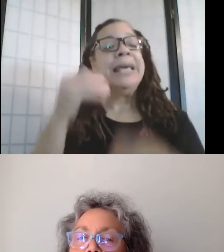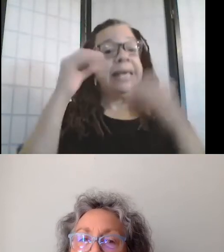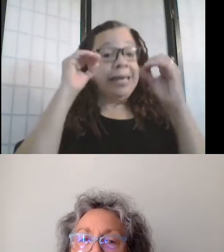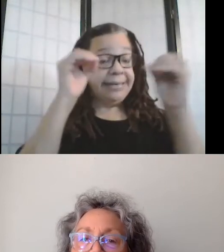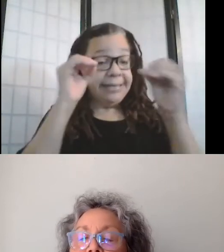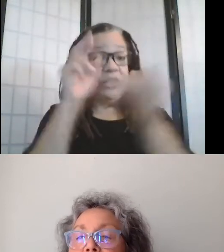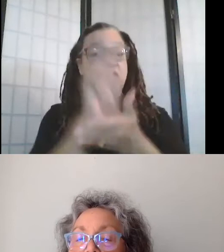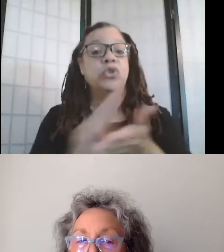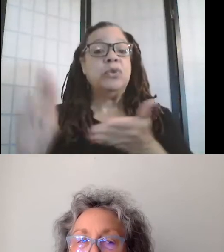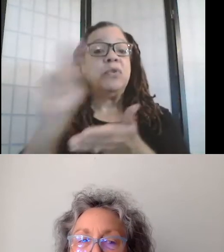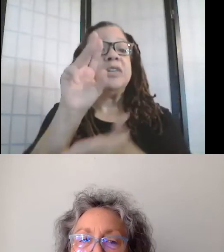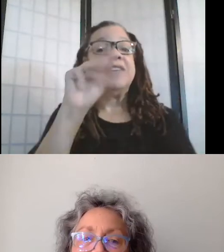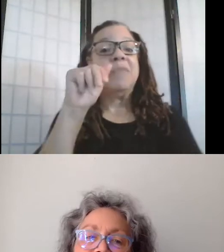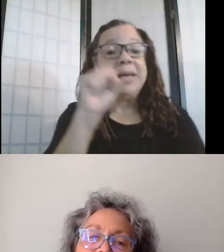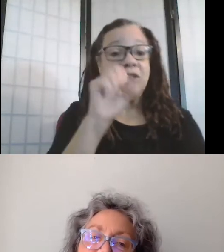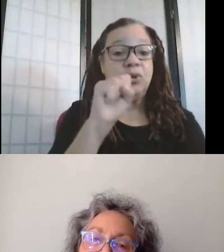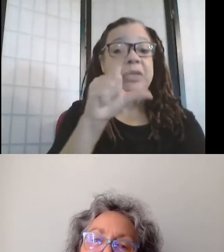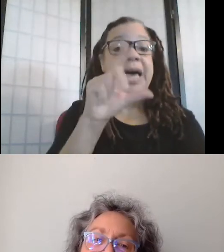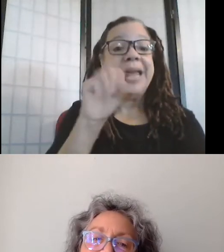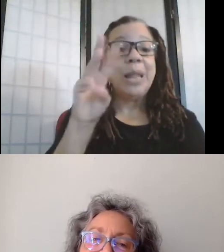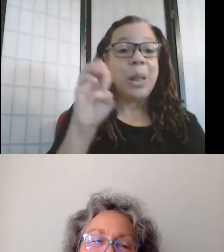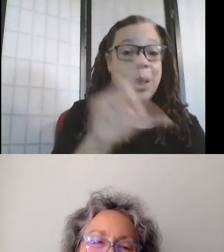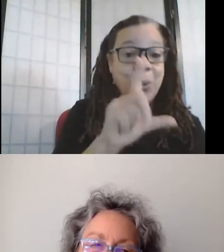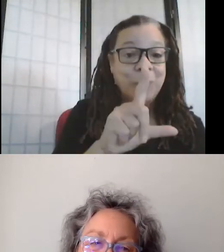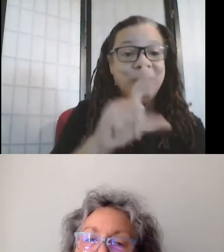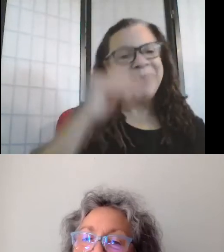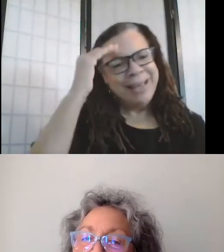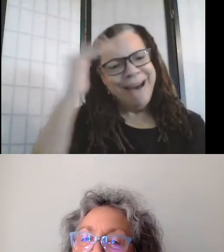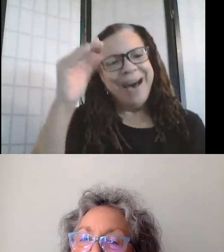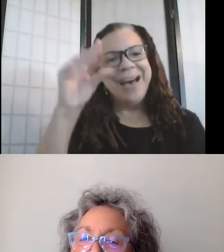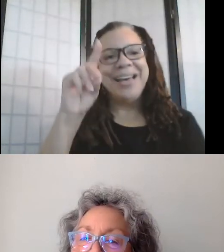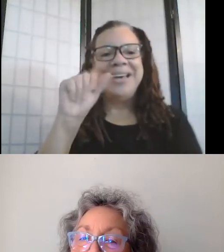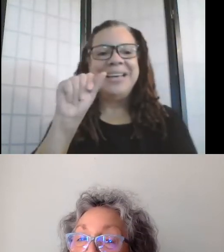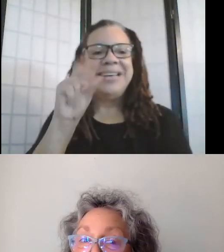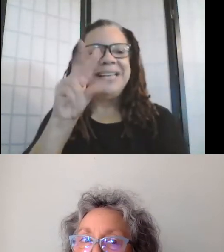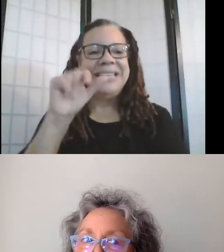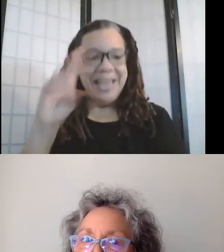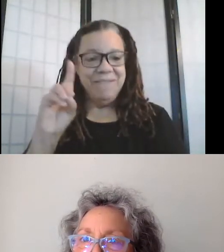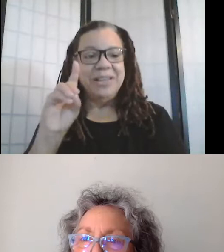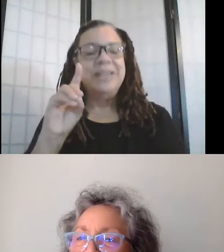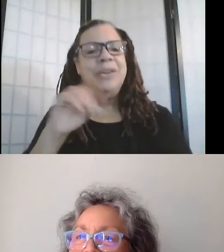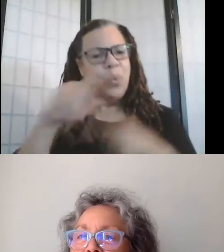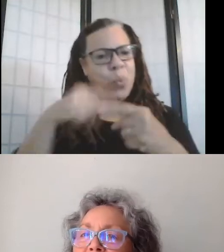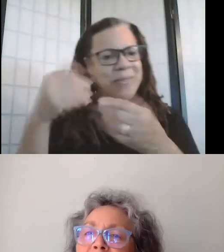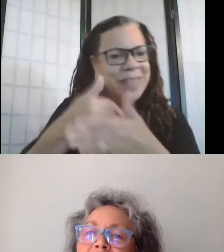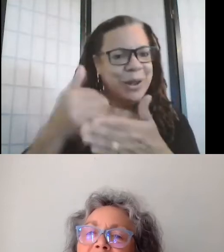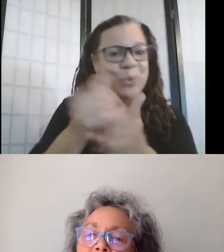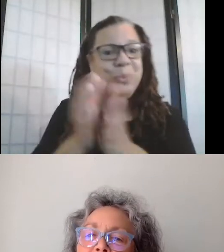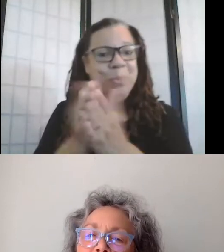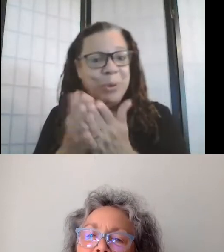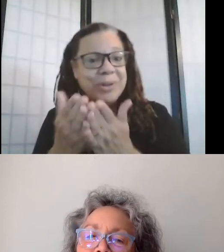of Massachusetts, Lowell. David, when should we expect The Apparatus of the Dark to be on our